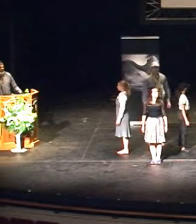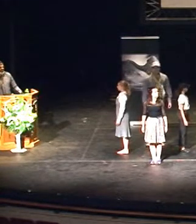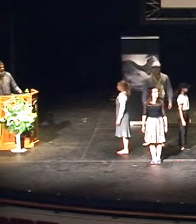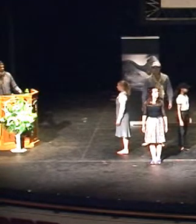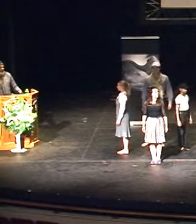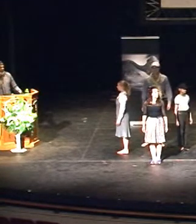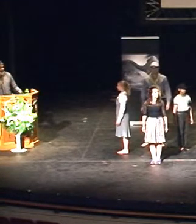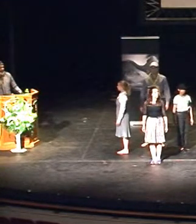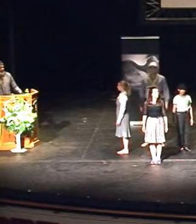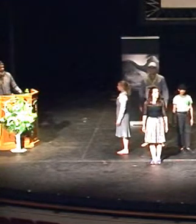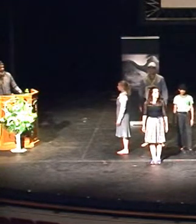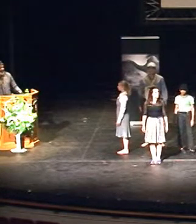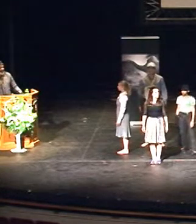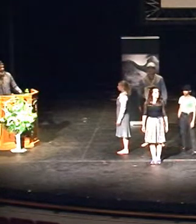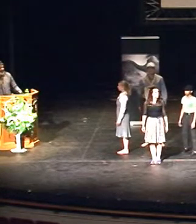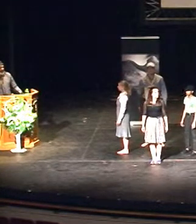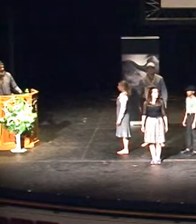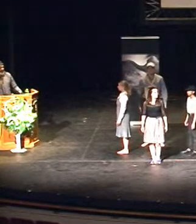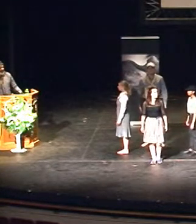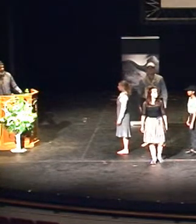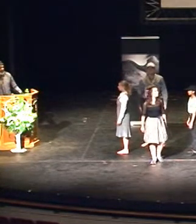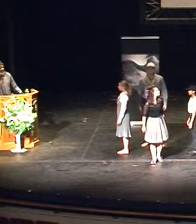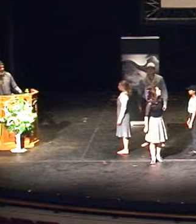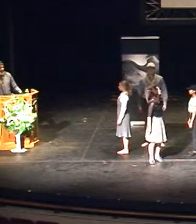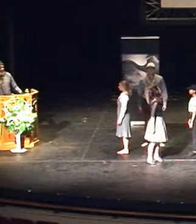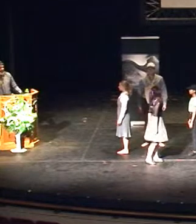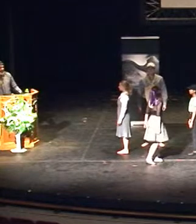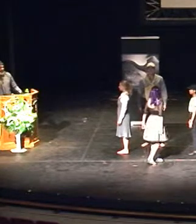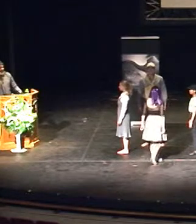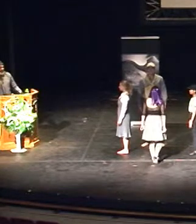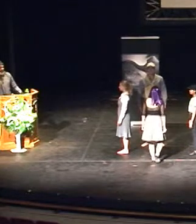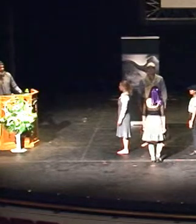And to be sure that all of the bags were checked,